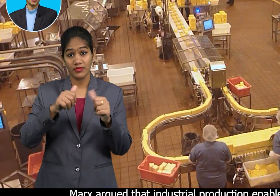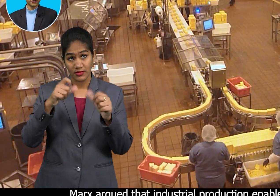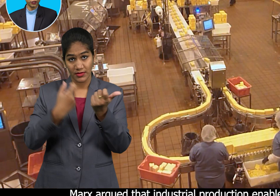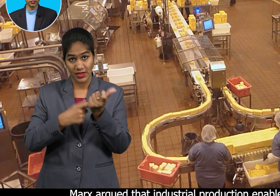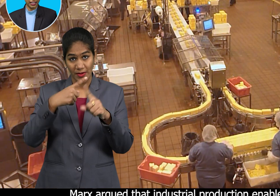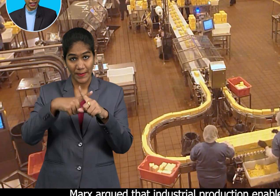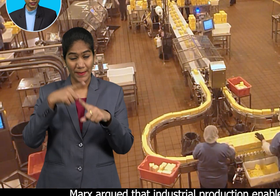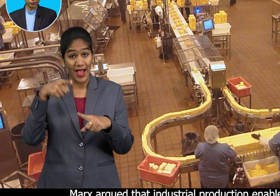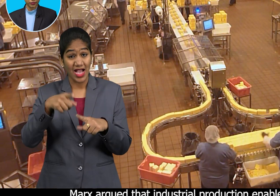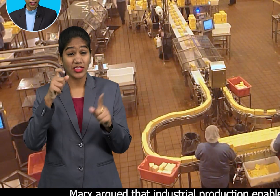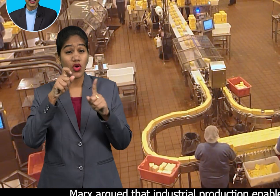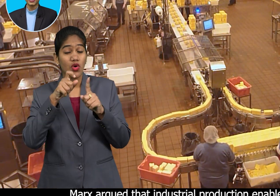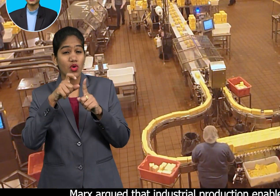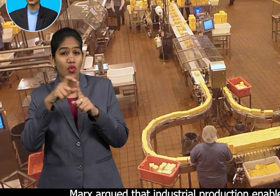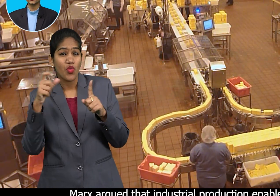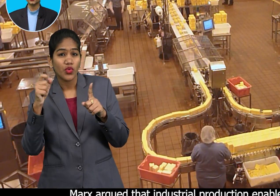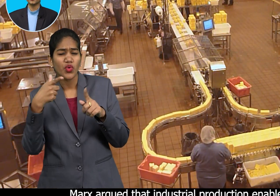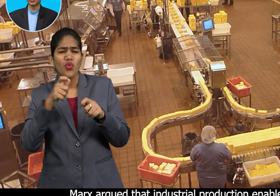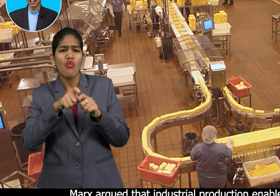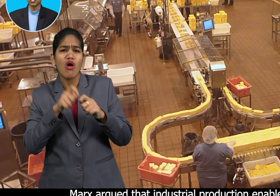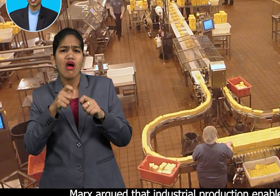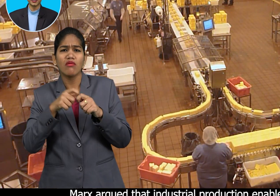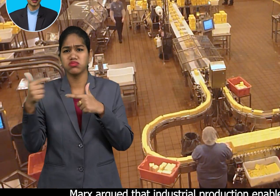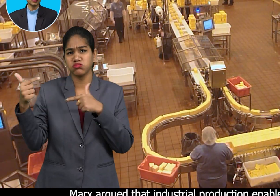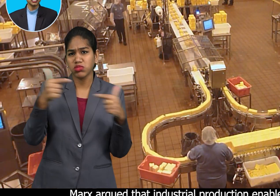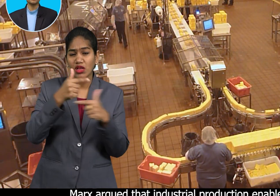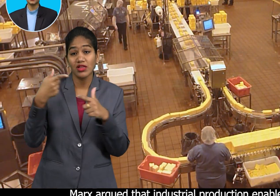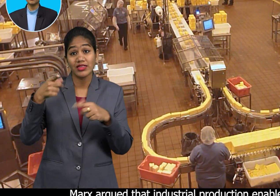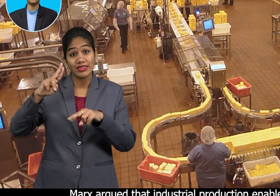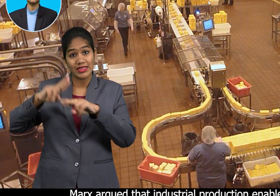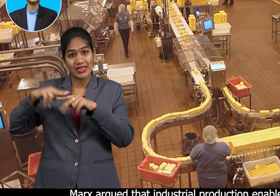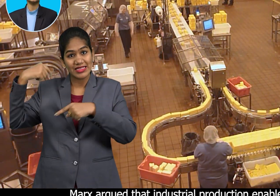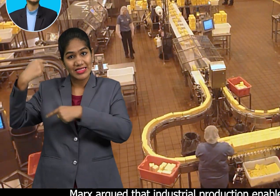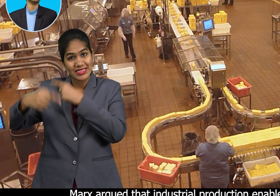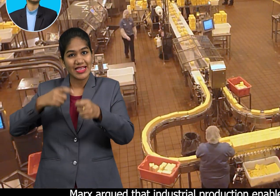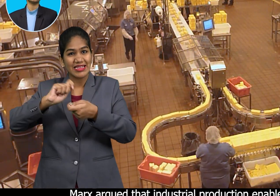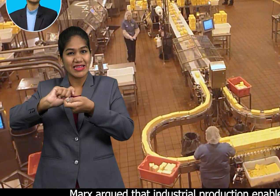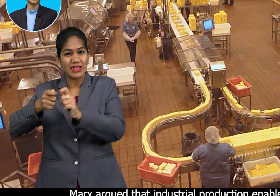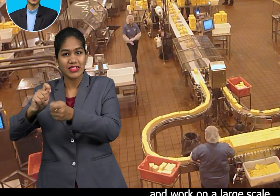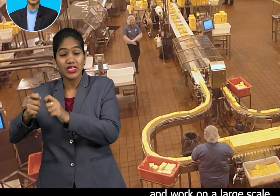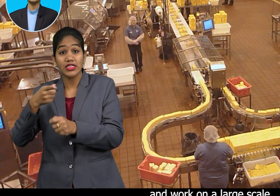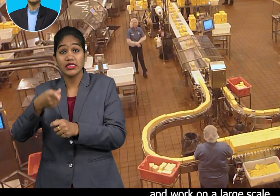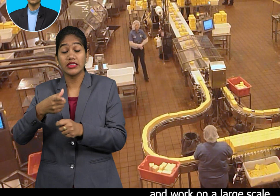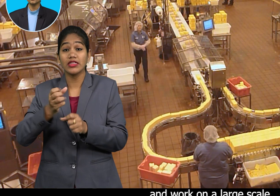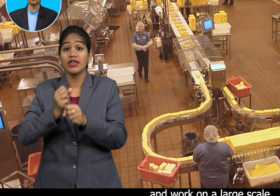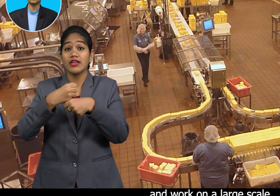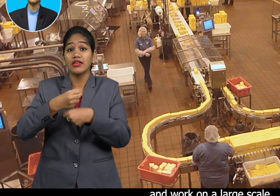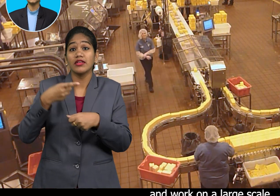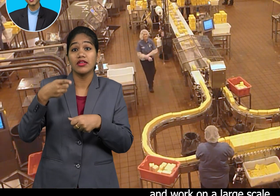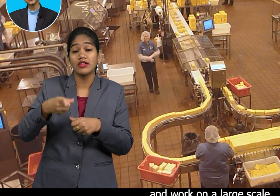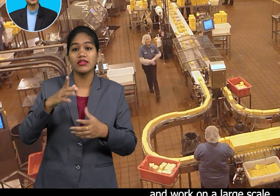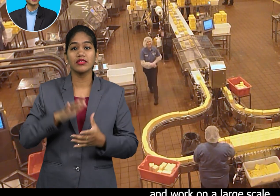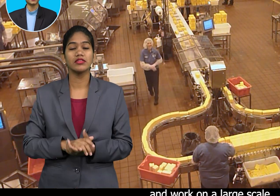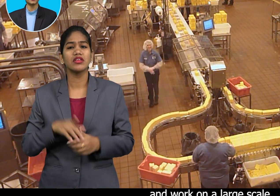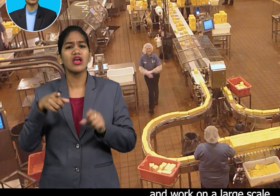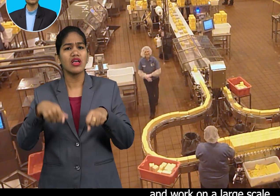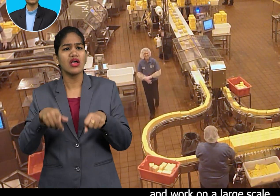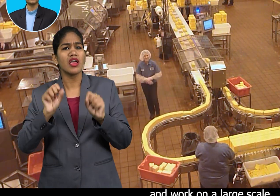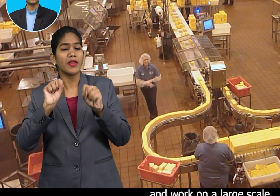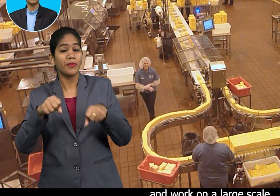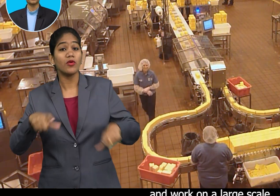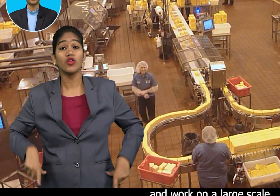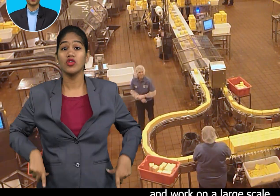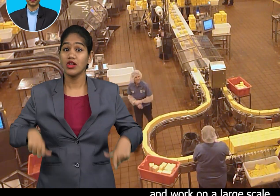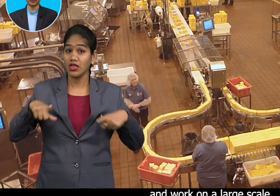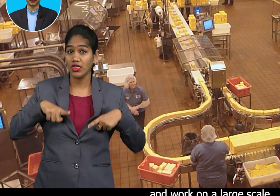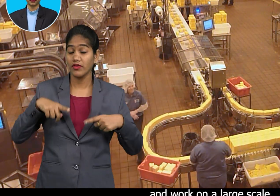Marx argued that industrial production enables people to live and work on a large scale.